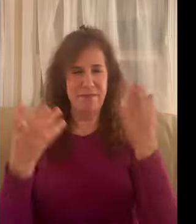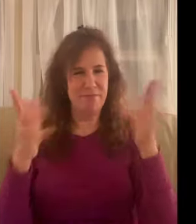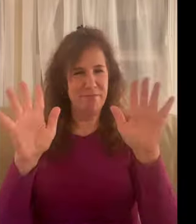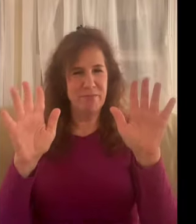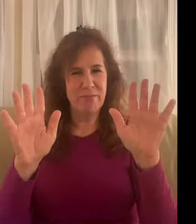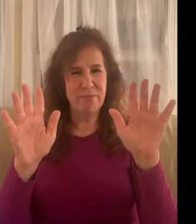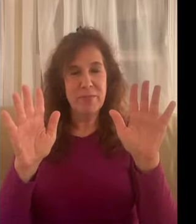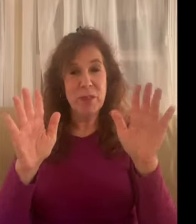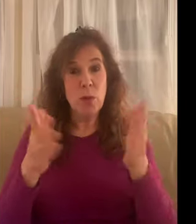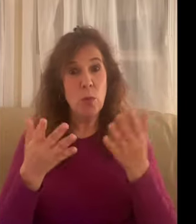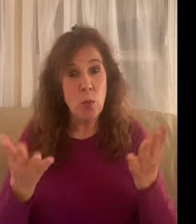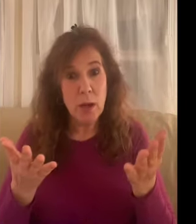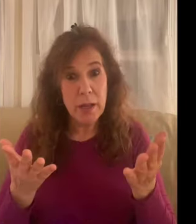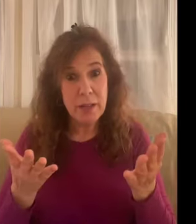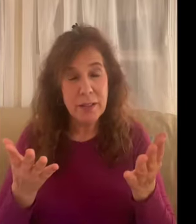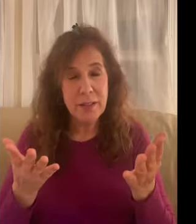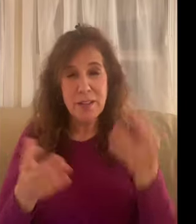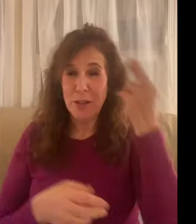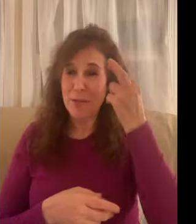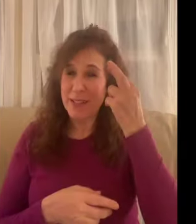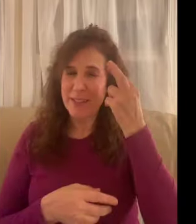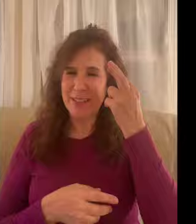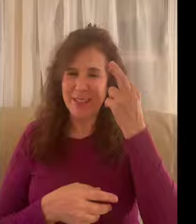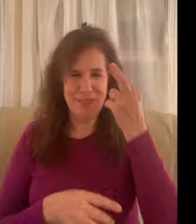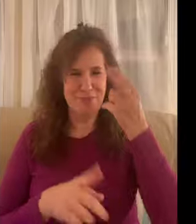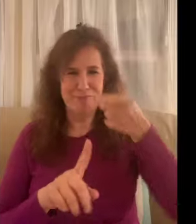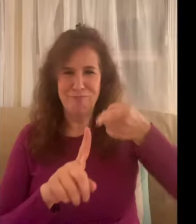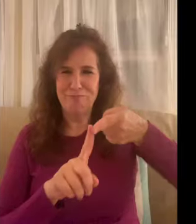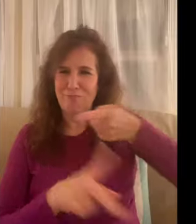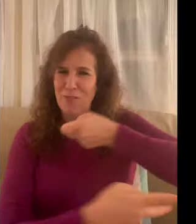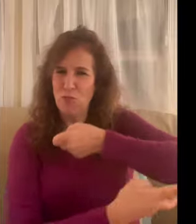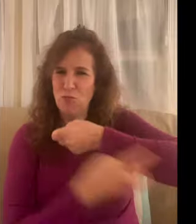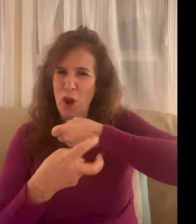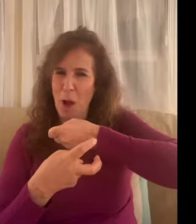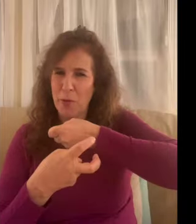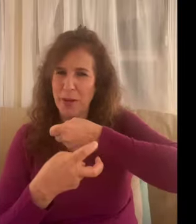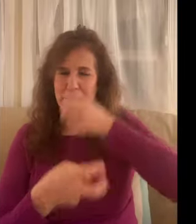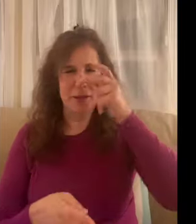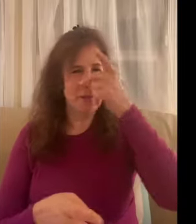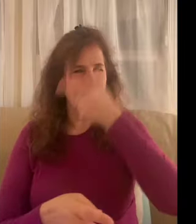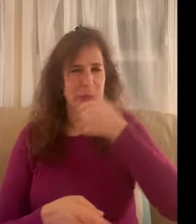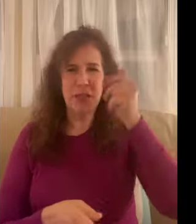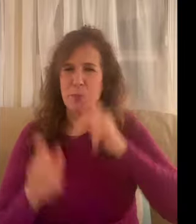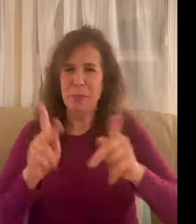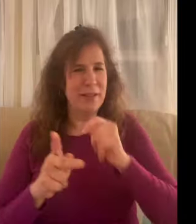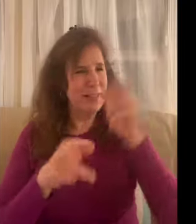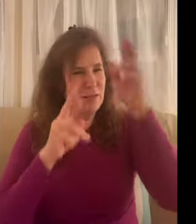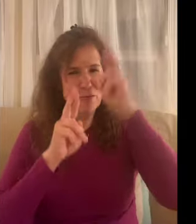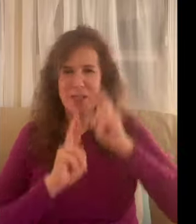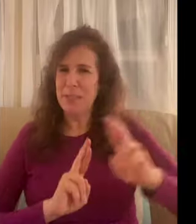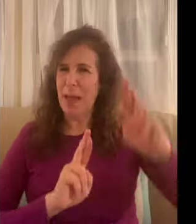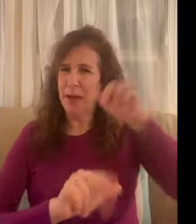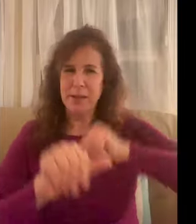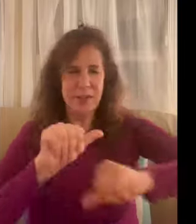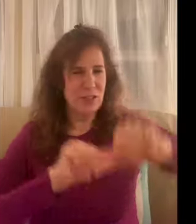was that specific thing of robbery, of this taking from other people, of not respecting each other's